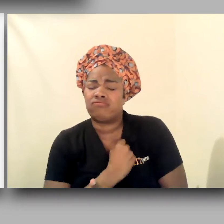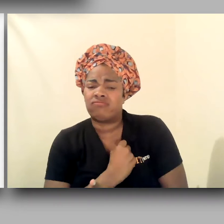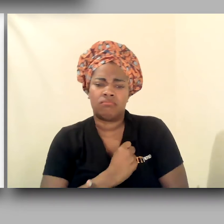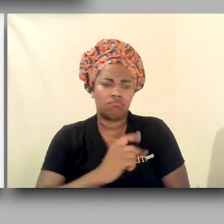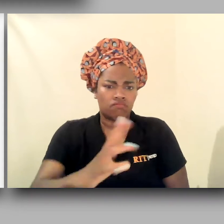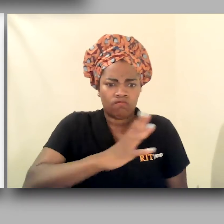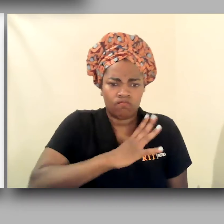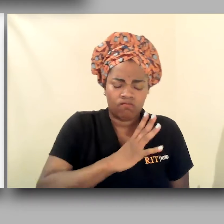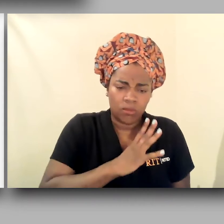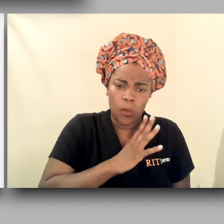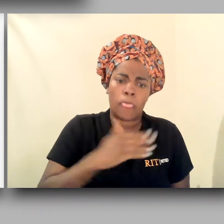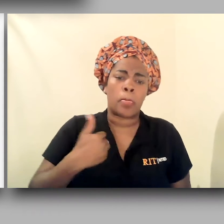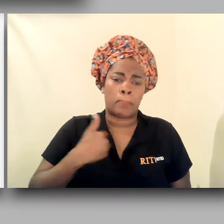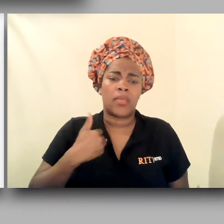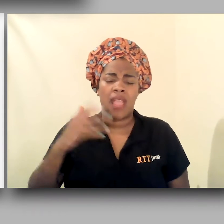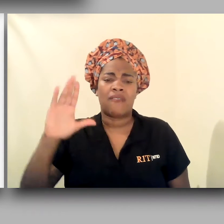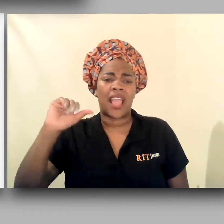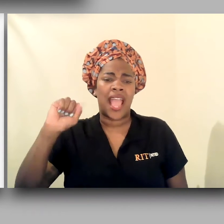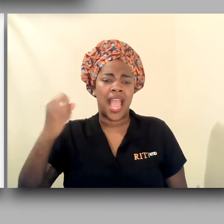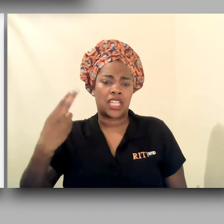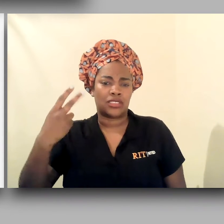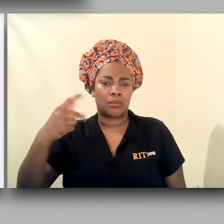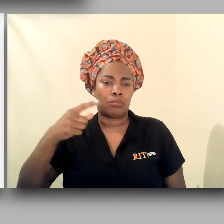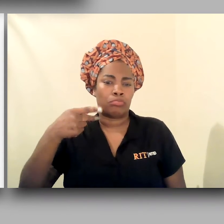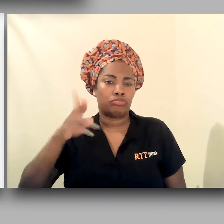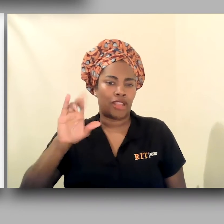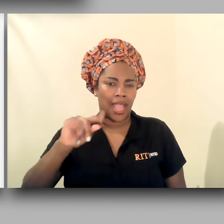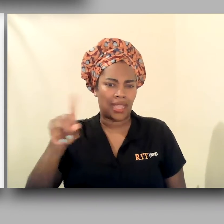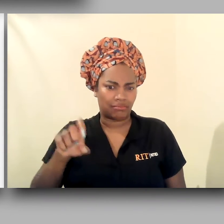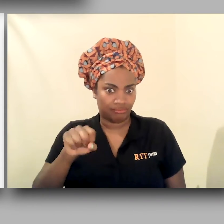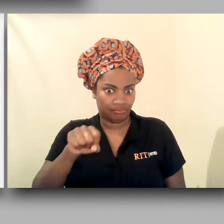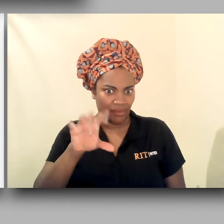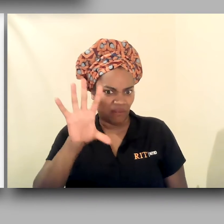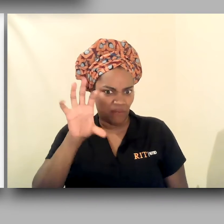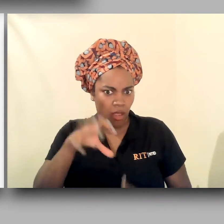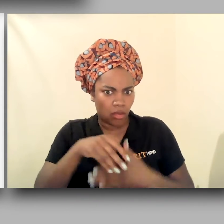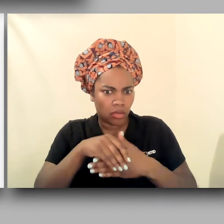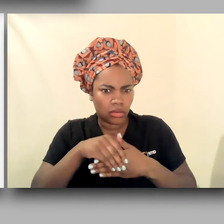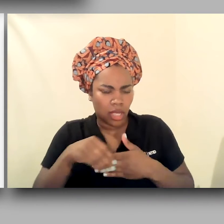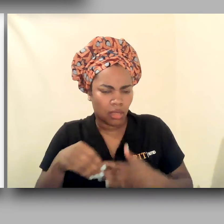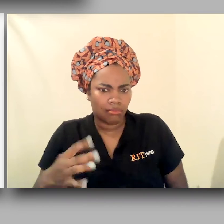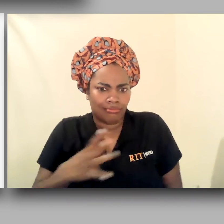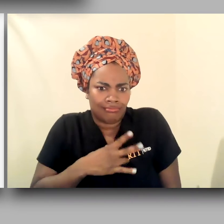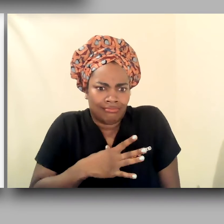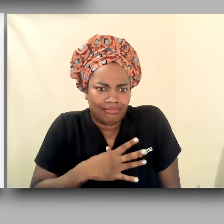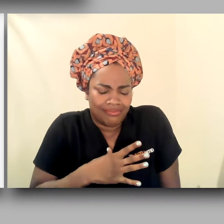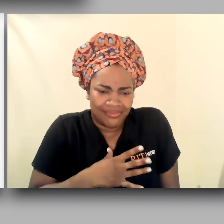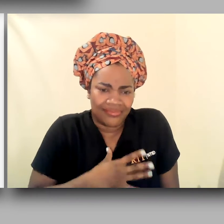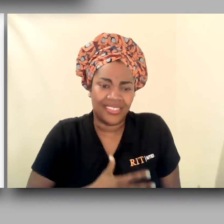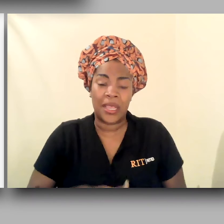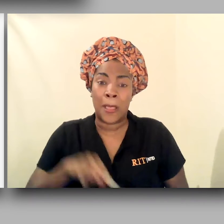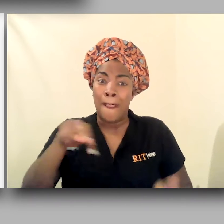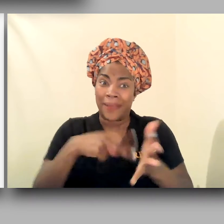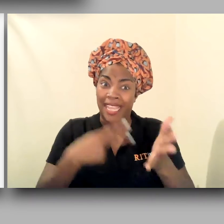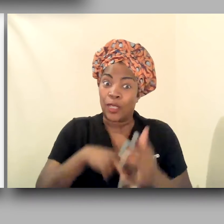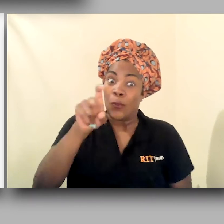a cash prize of $500. So that's really nice too. That means that you